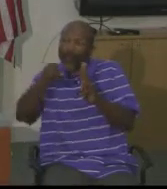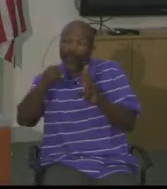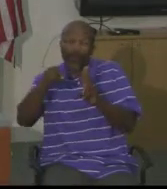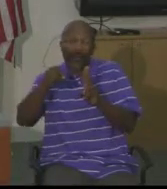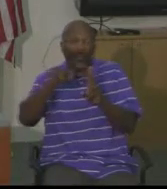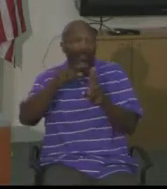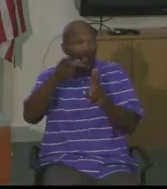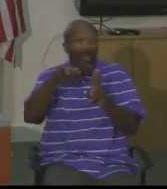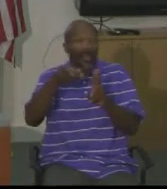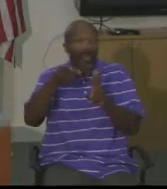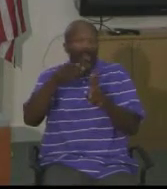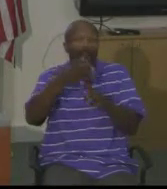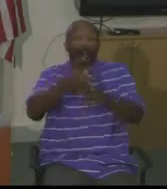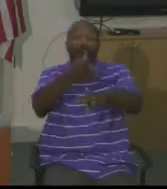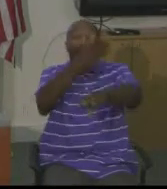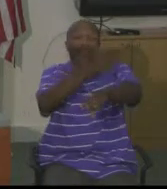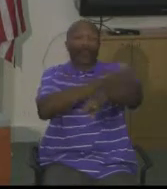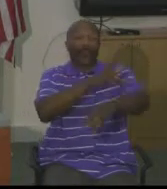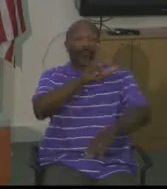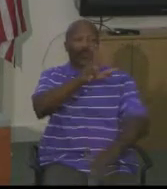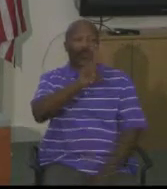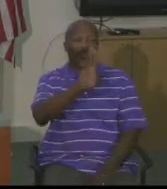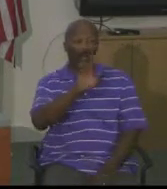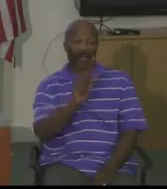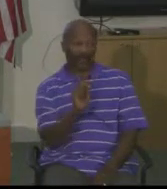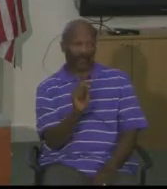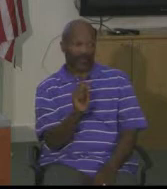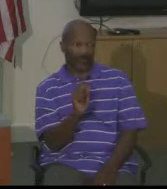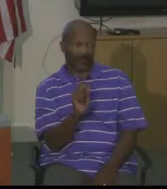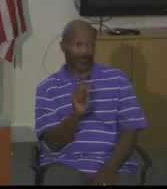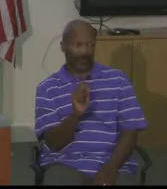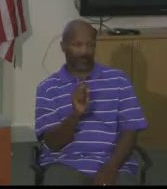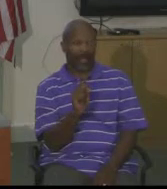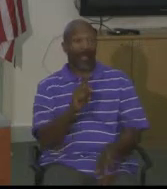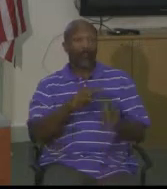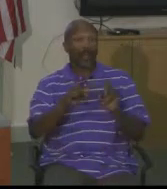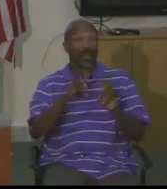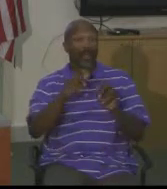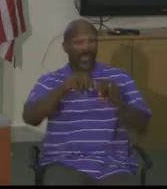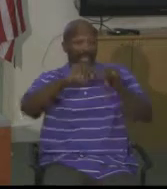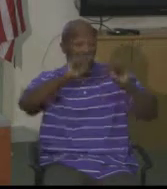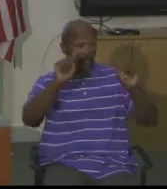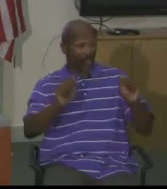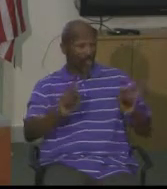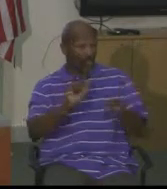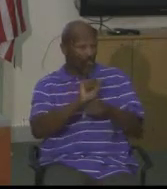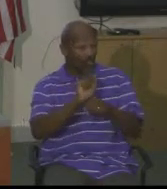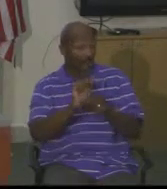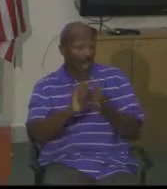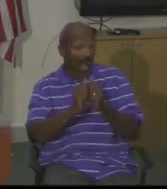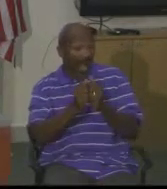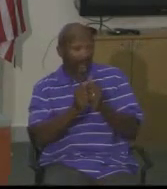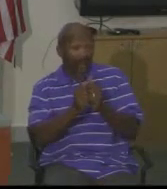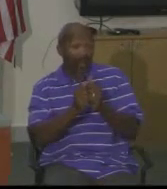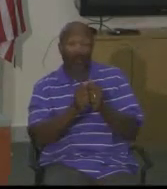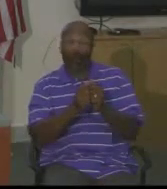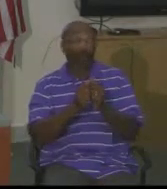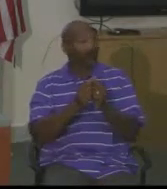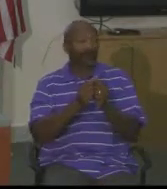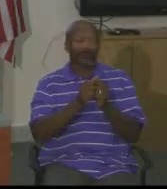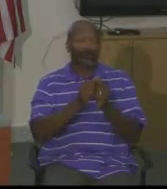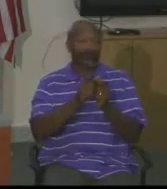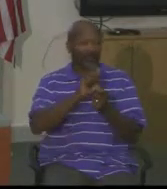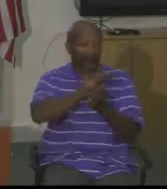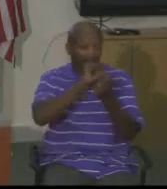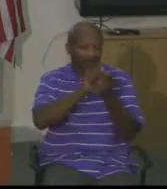to 32 bits wide, but the way this bus architecture was designed, it was specifically designed